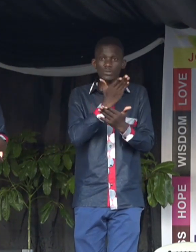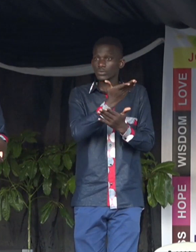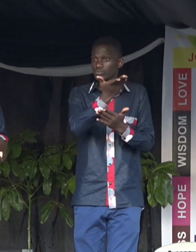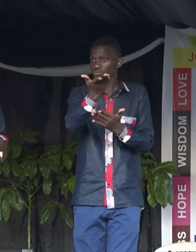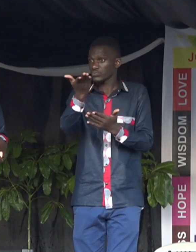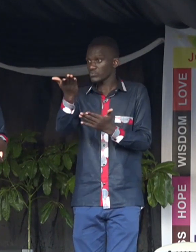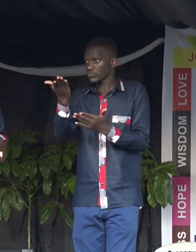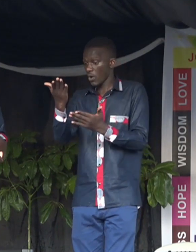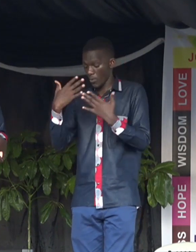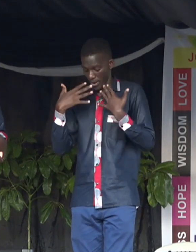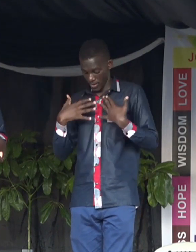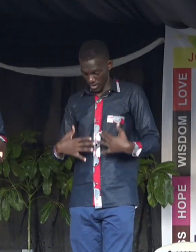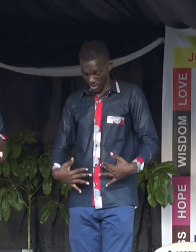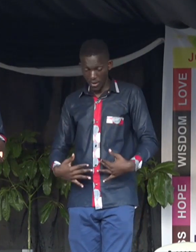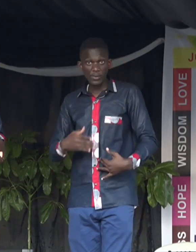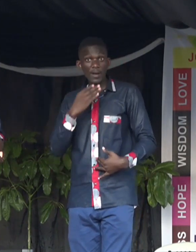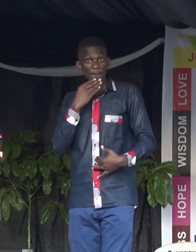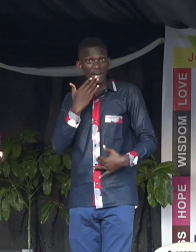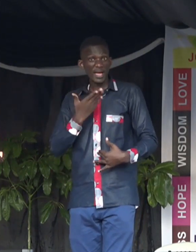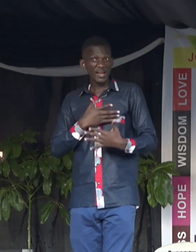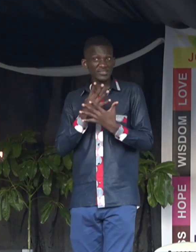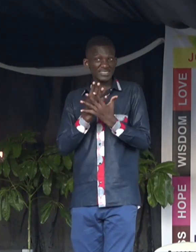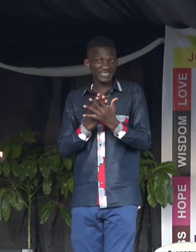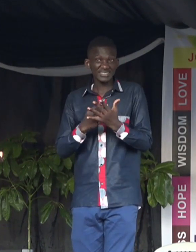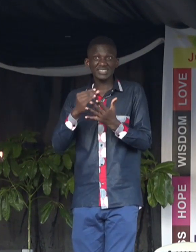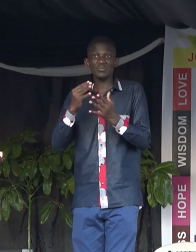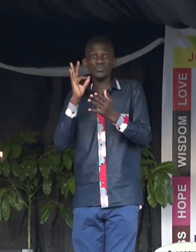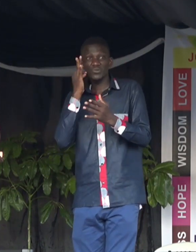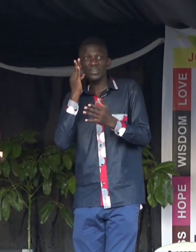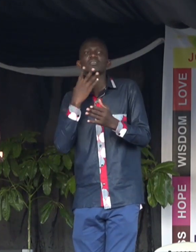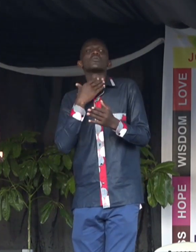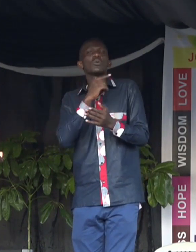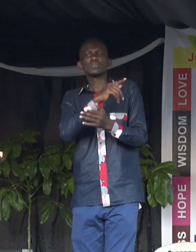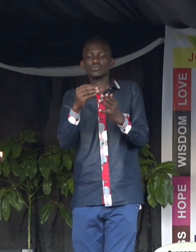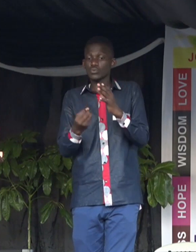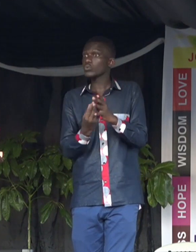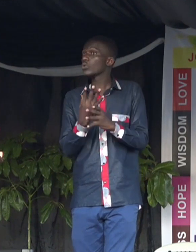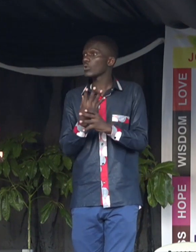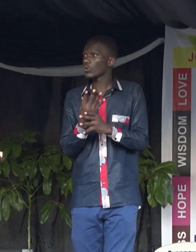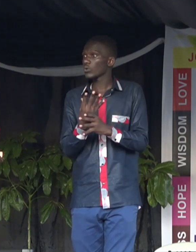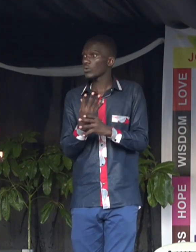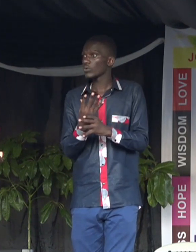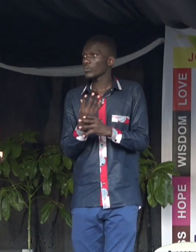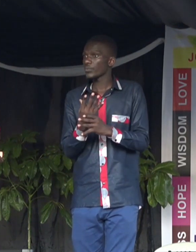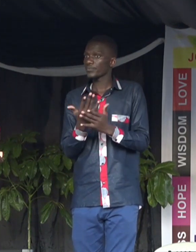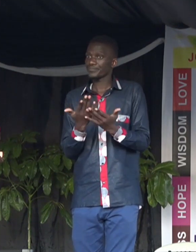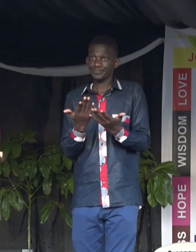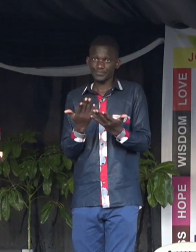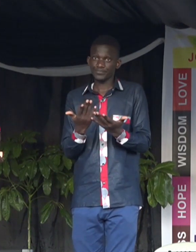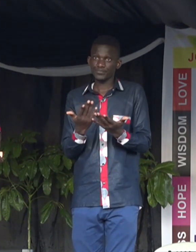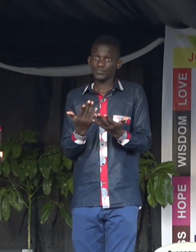kungulu. Your outer man. Naye ine kibala kyagala obale. Also wants you to bear a certain fruit.